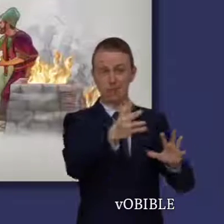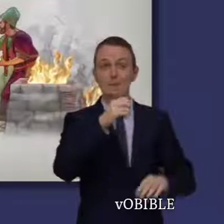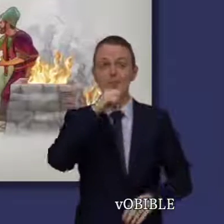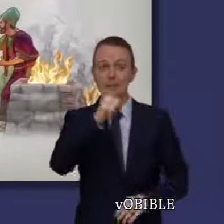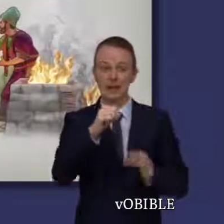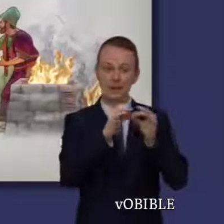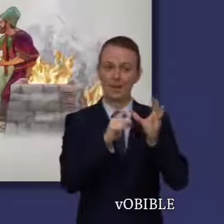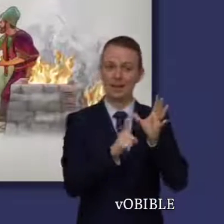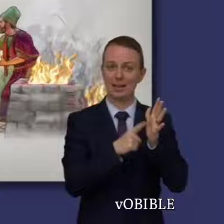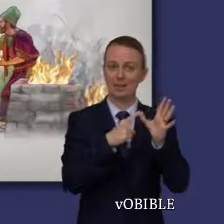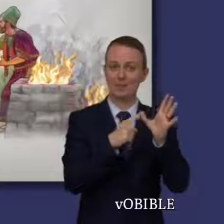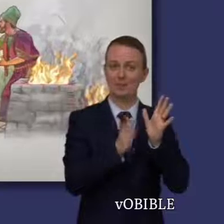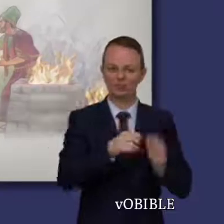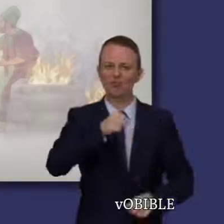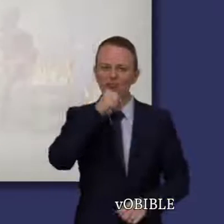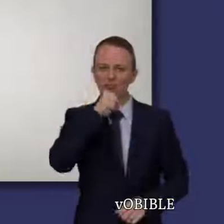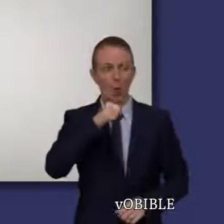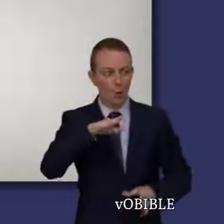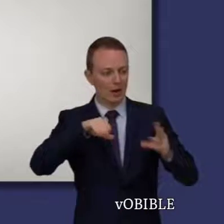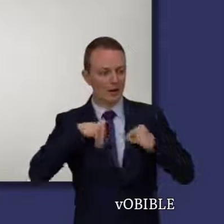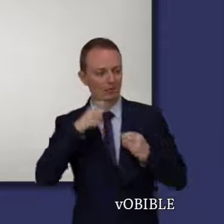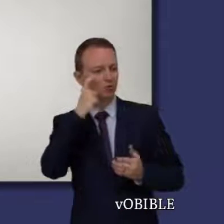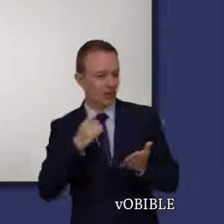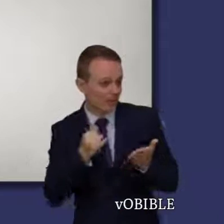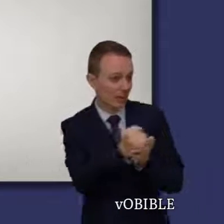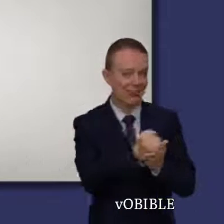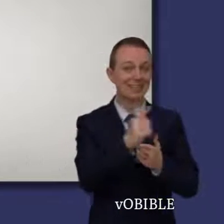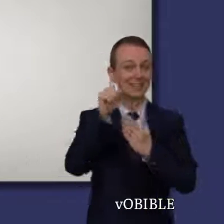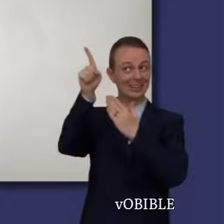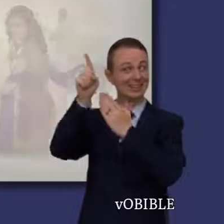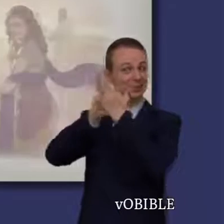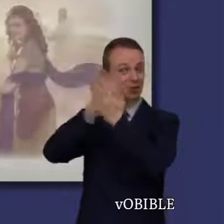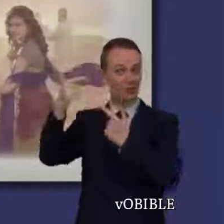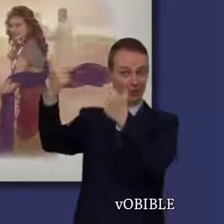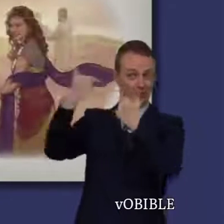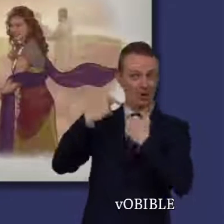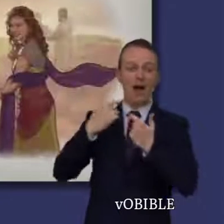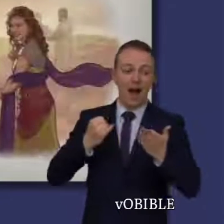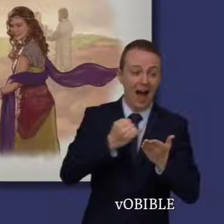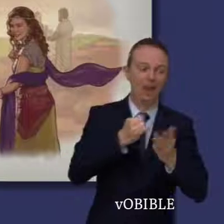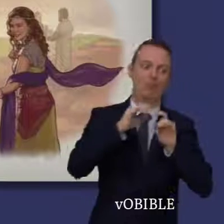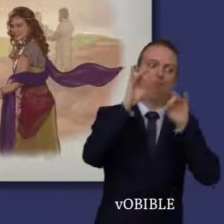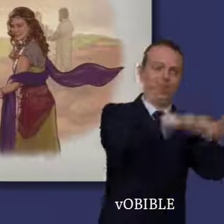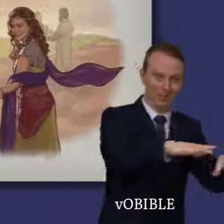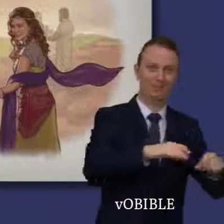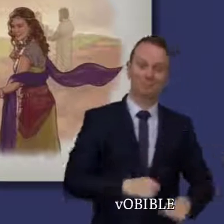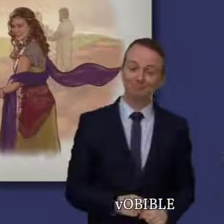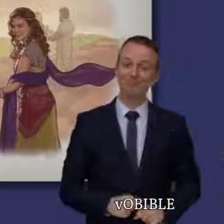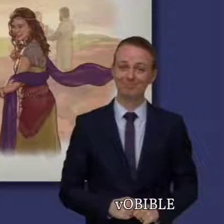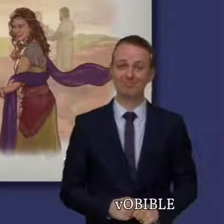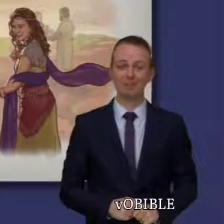Balaam pronounce blessings. In chapter 25, many of God's people commit